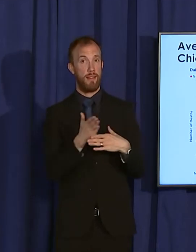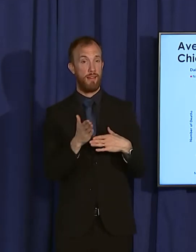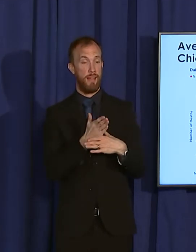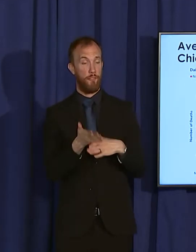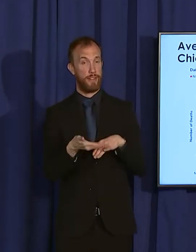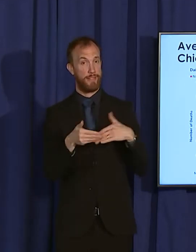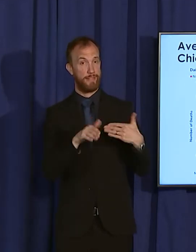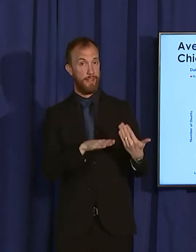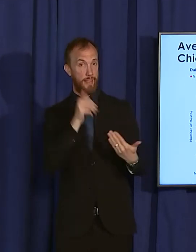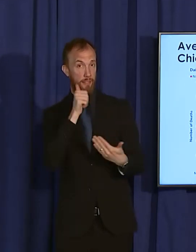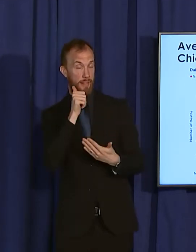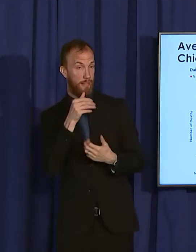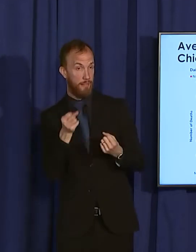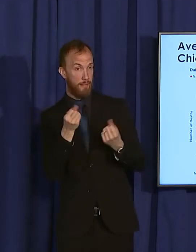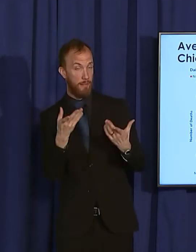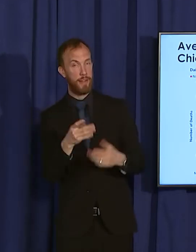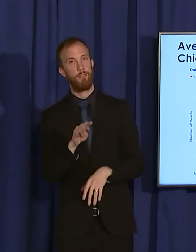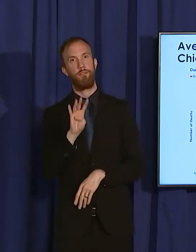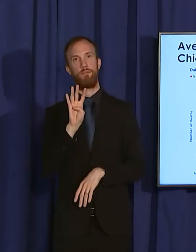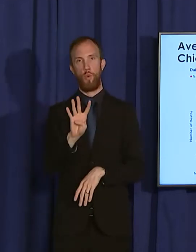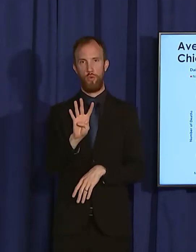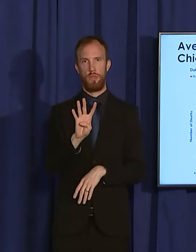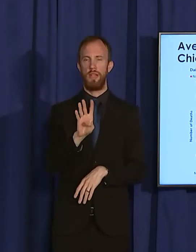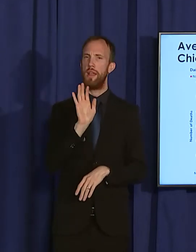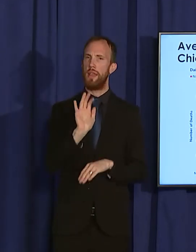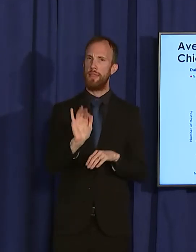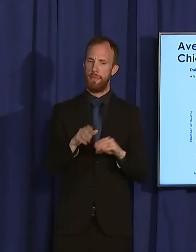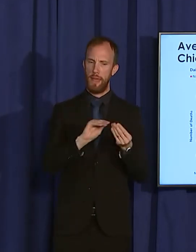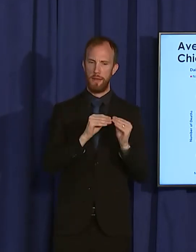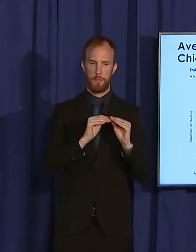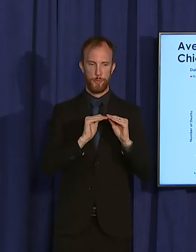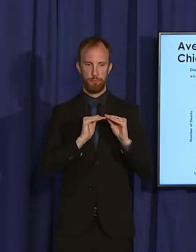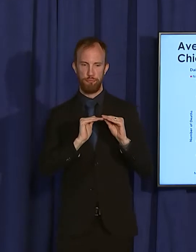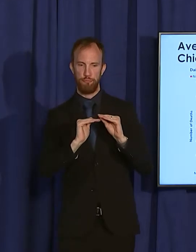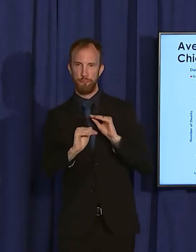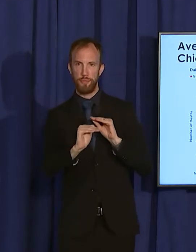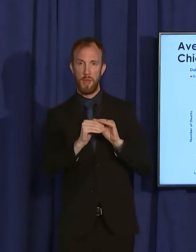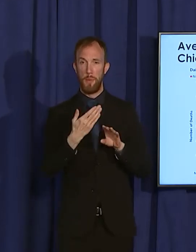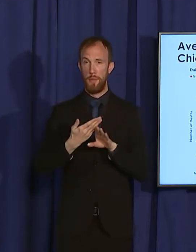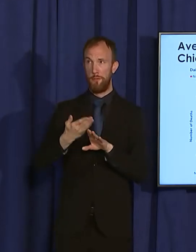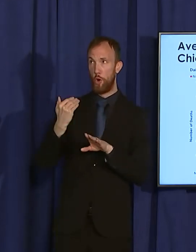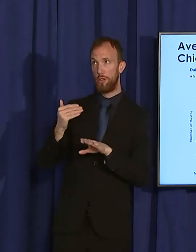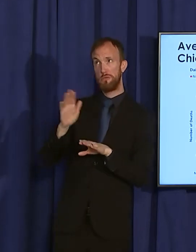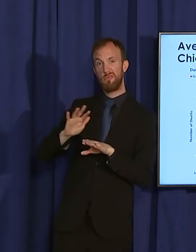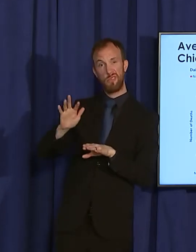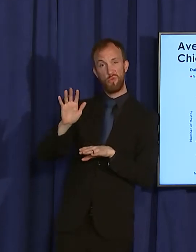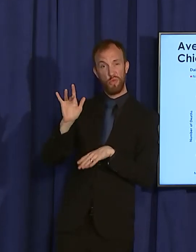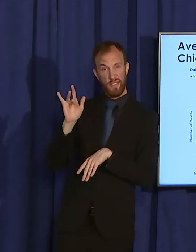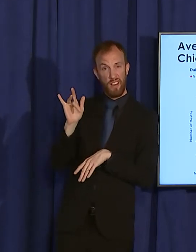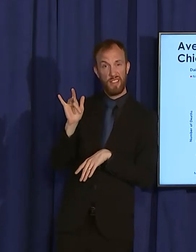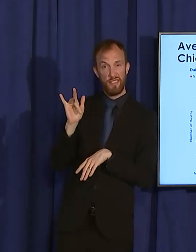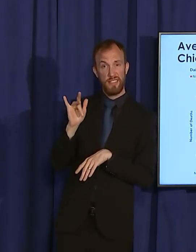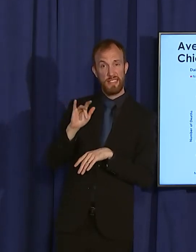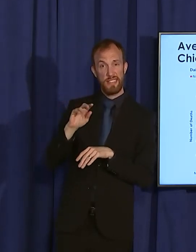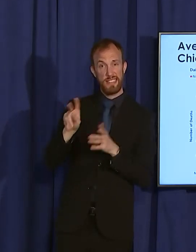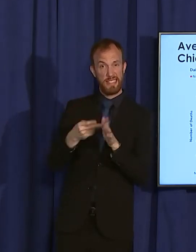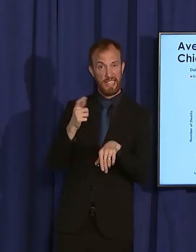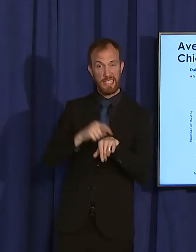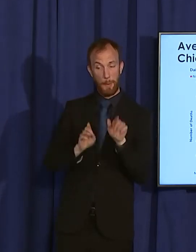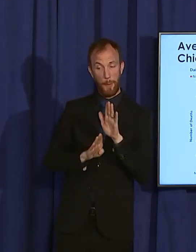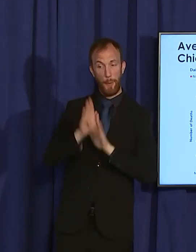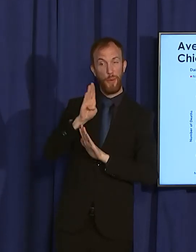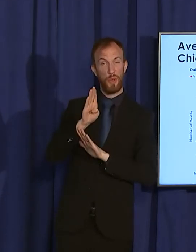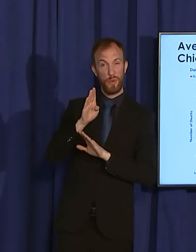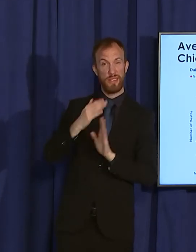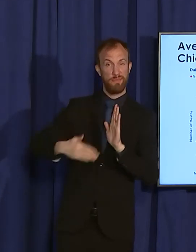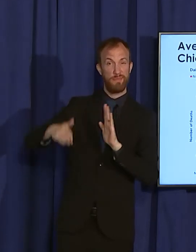COVID-19 deaths every day in Chicago. That is stable. You can see it's down from an average of about 25 with the second peak and down from about